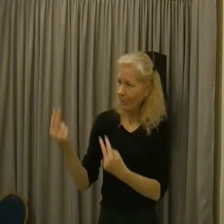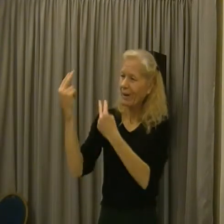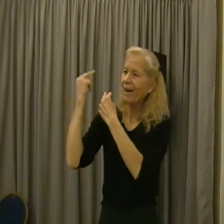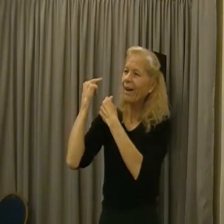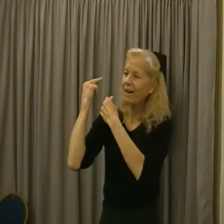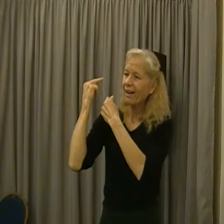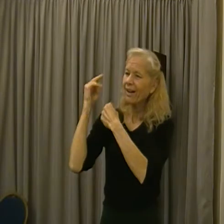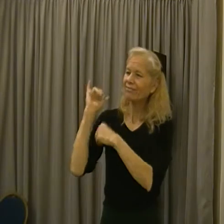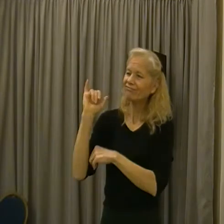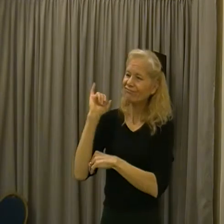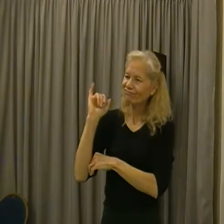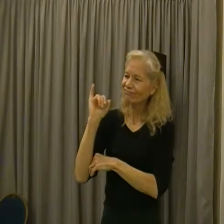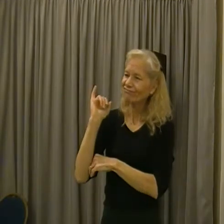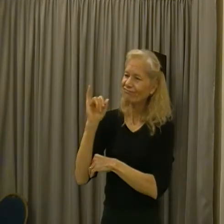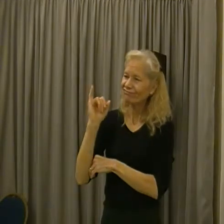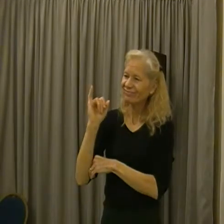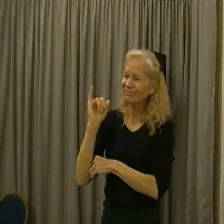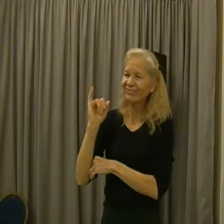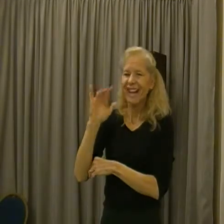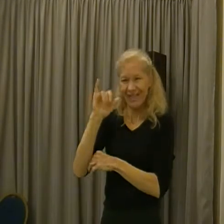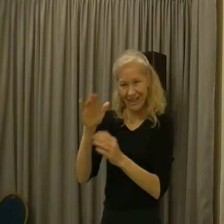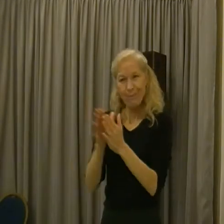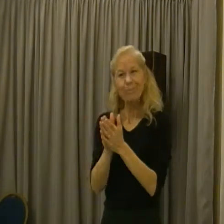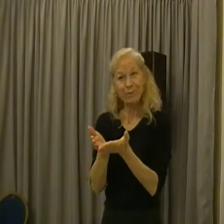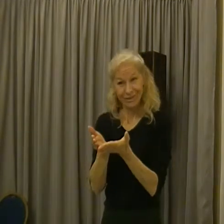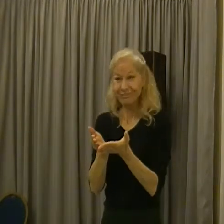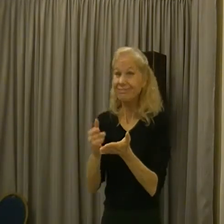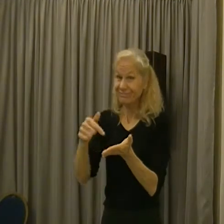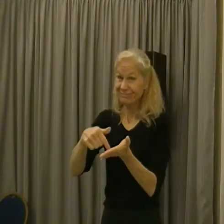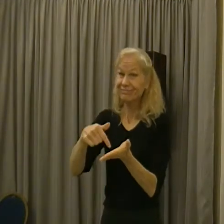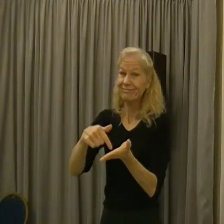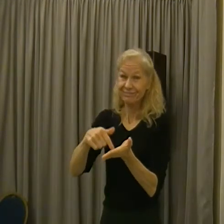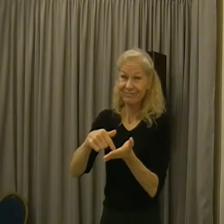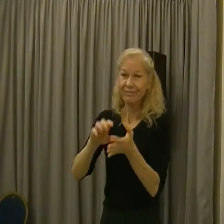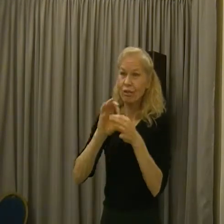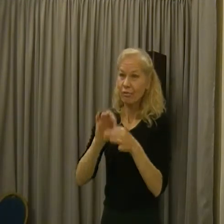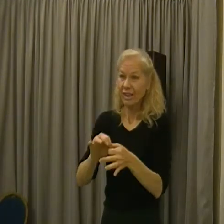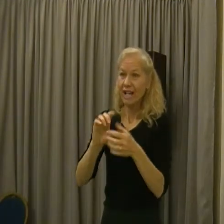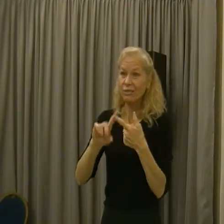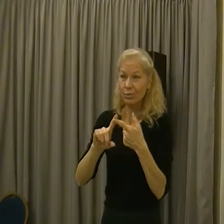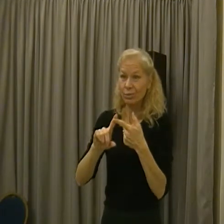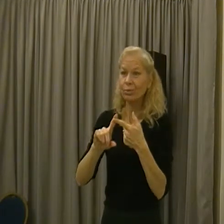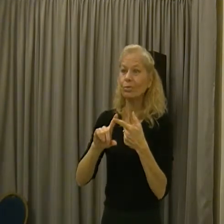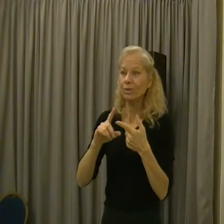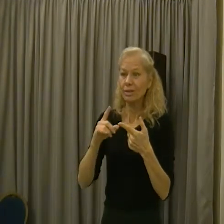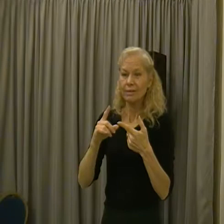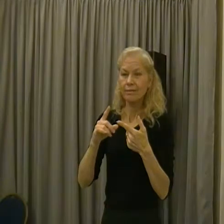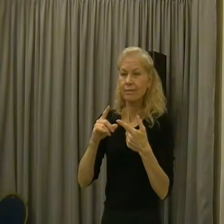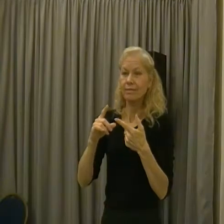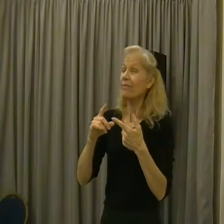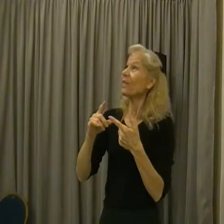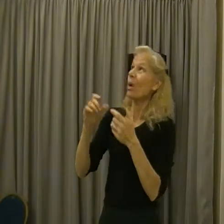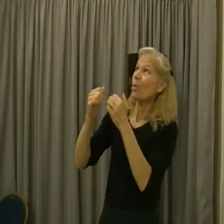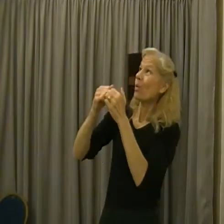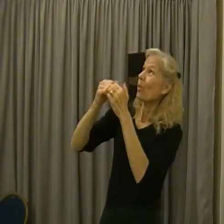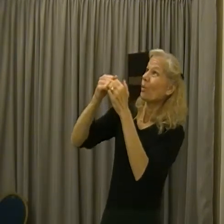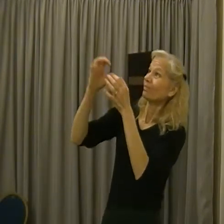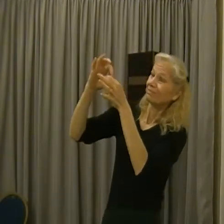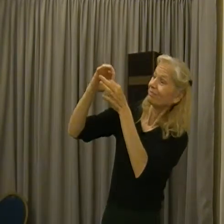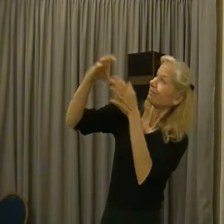What a wonderful thing. God's wisdom. These things, we get prior to those things, they become,